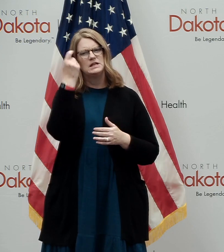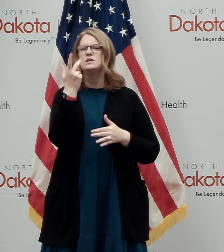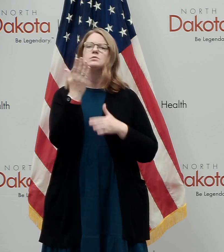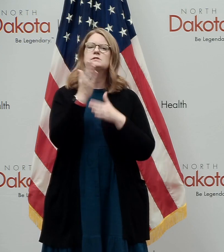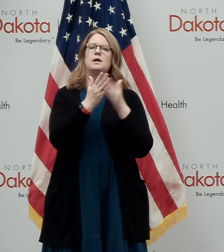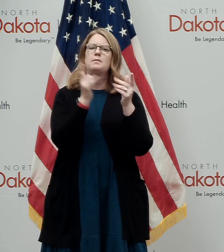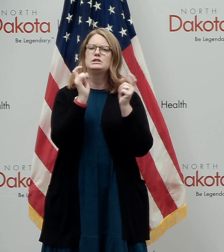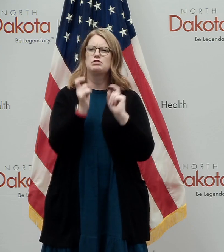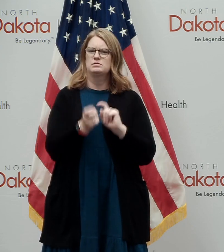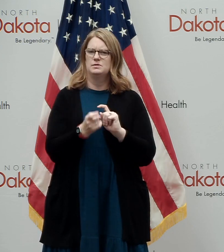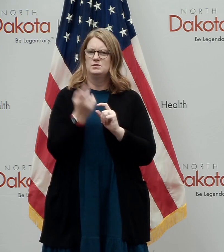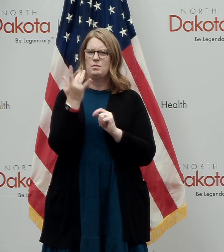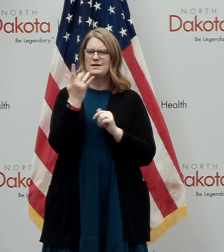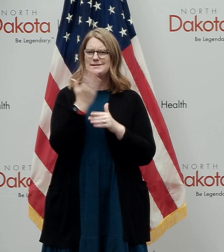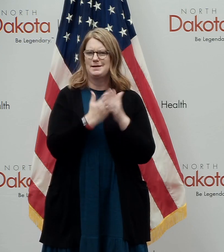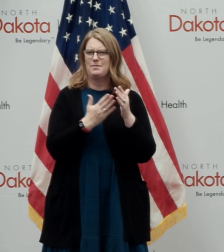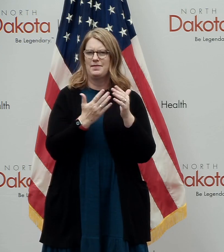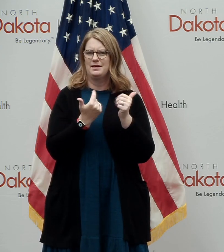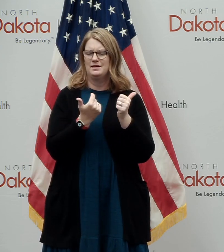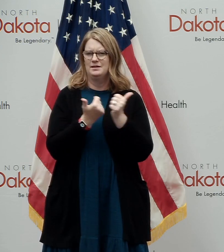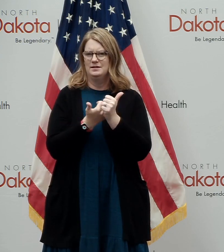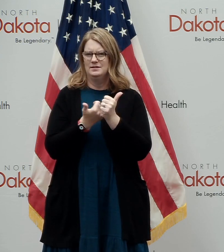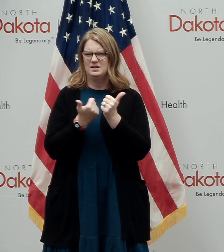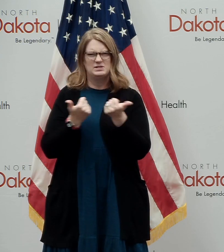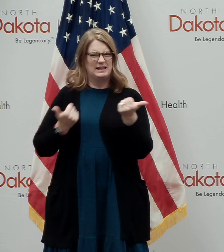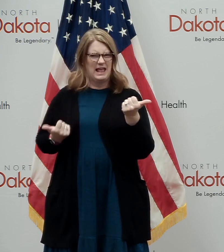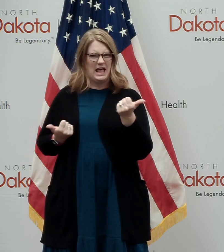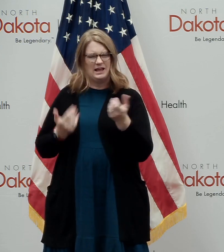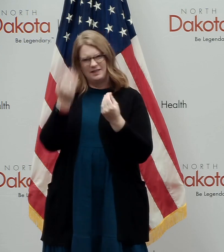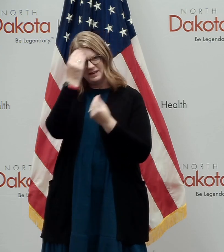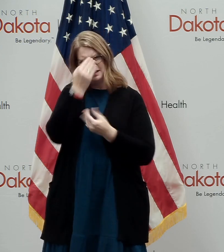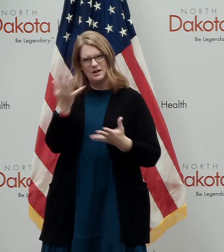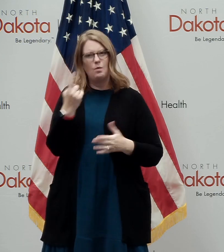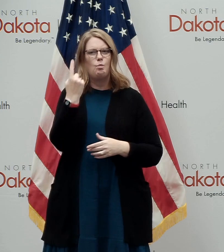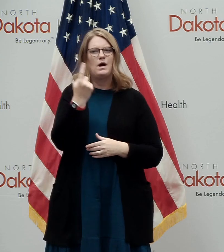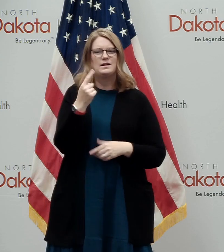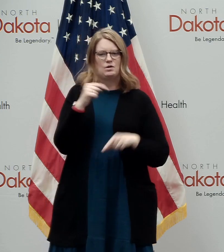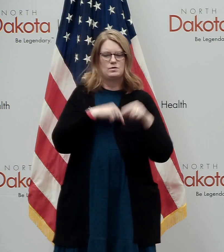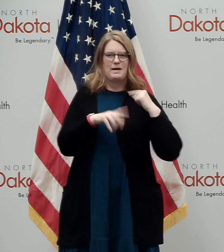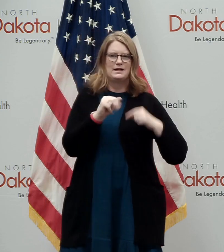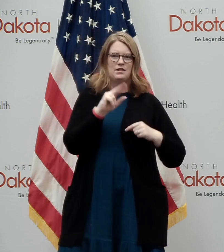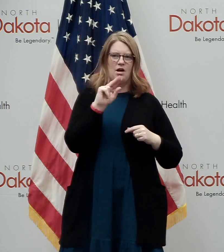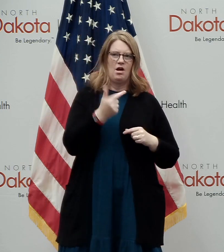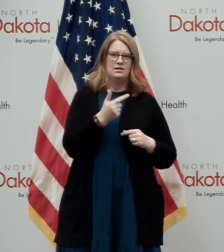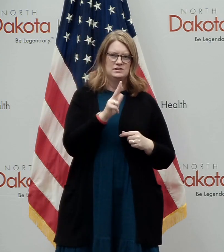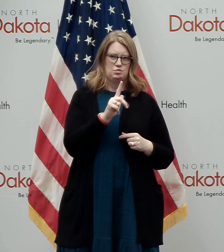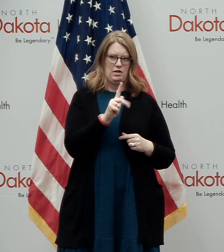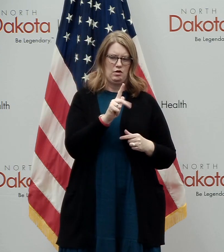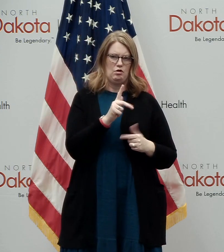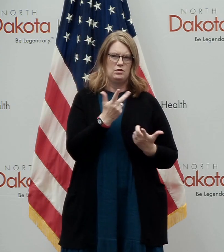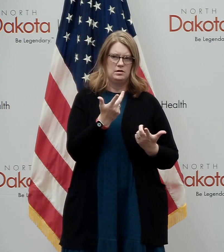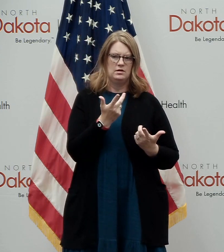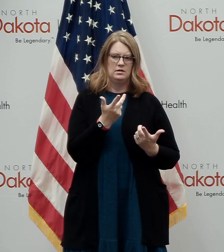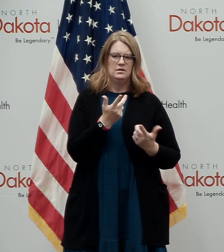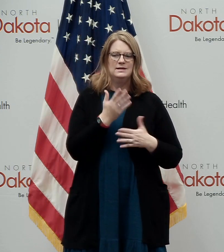a lag in the data. One of these goes back all the way to August 23rd, so some will even be adjusted out of the month of September and back